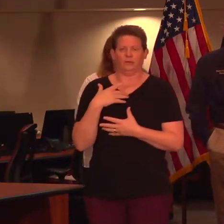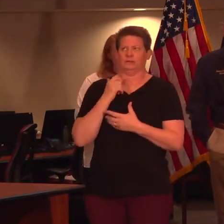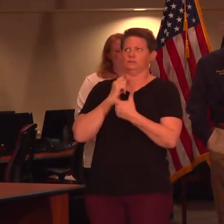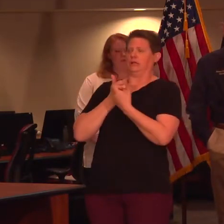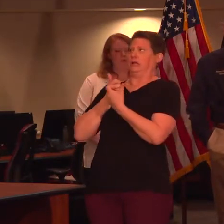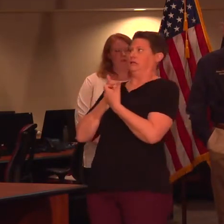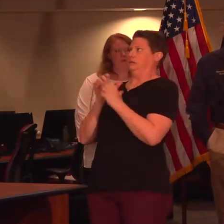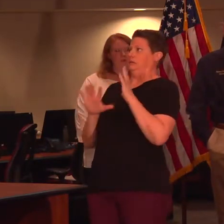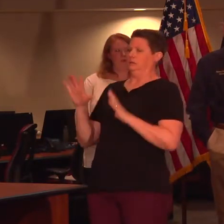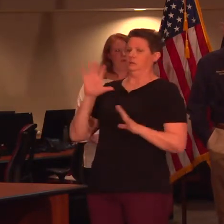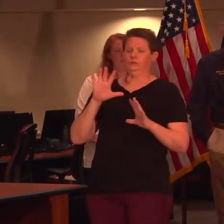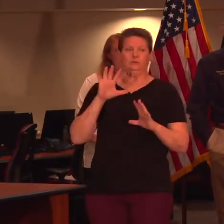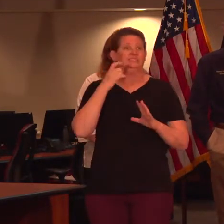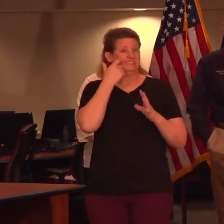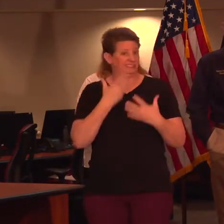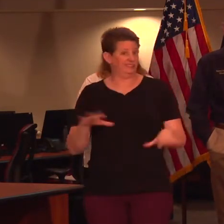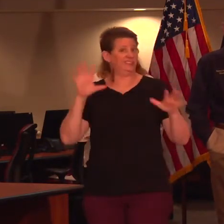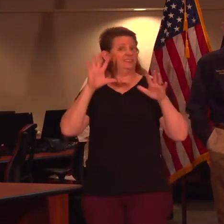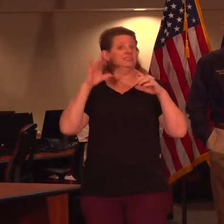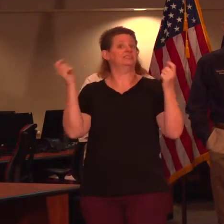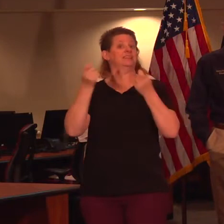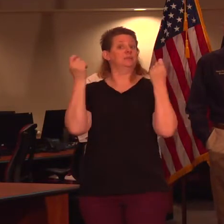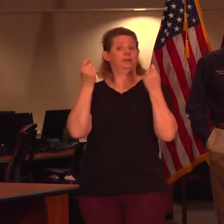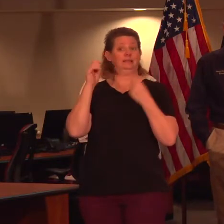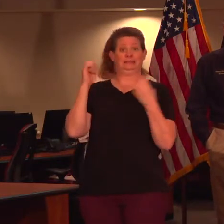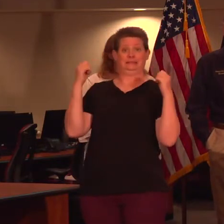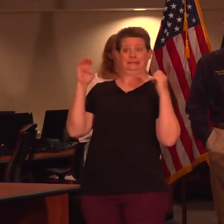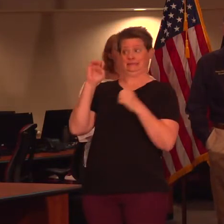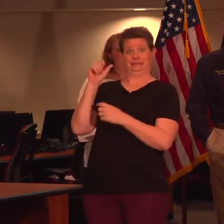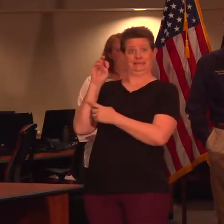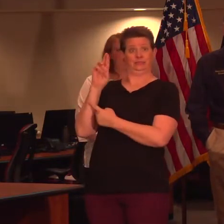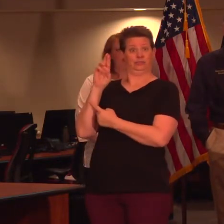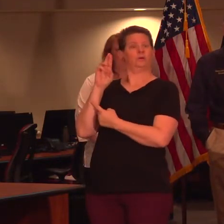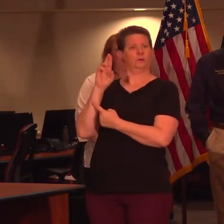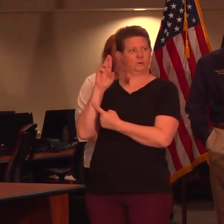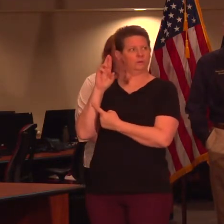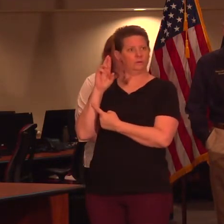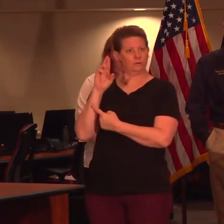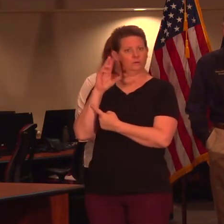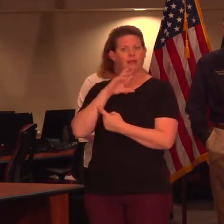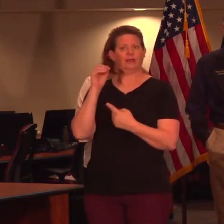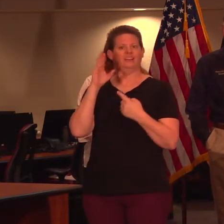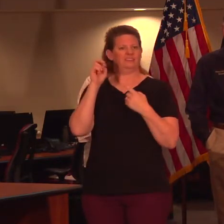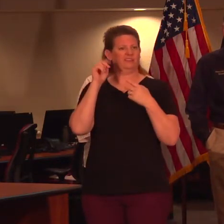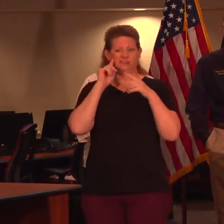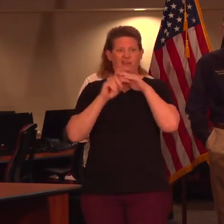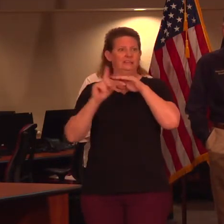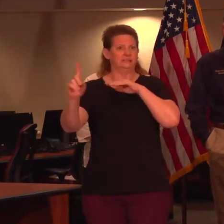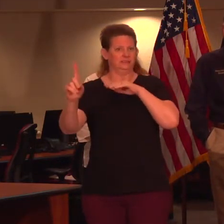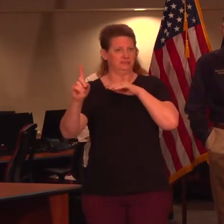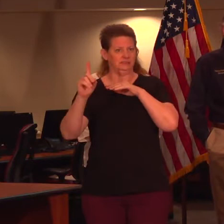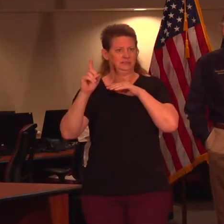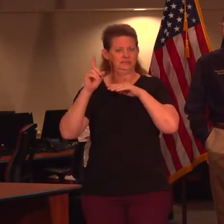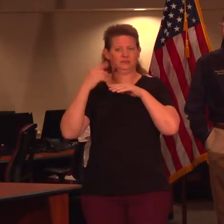after a weekend where we celebrated, of course, Easter and, of course, even the Exodus, a high day